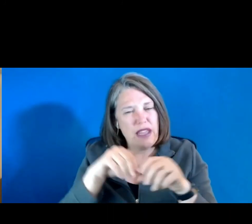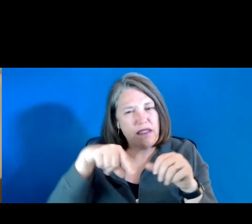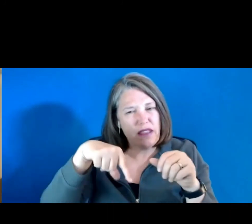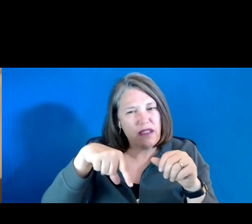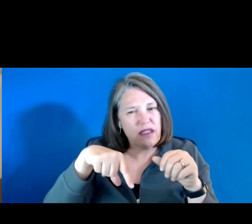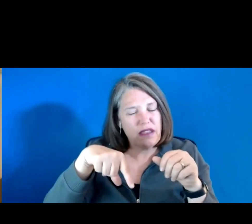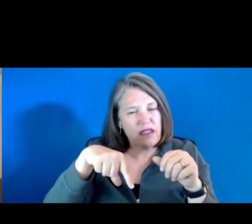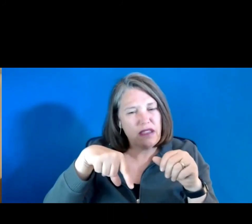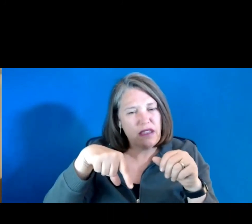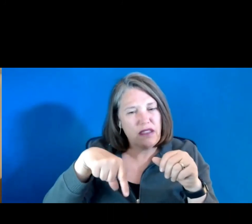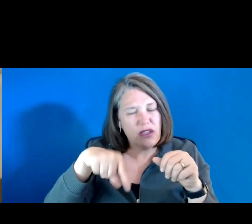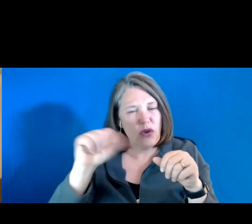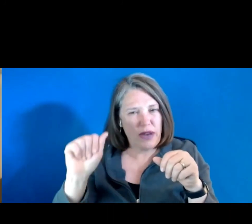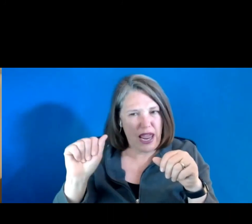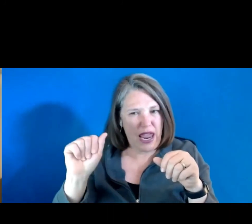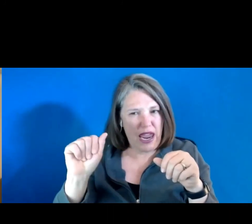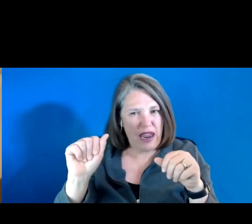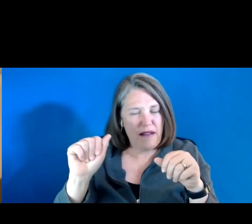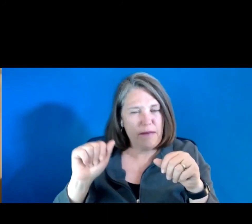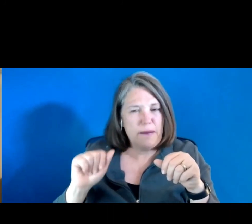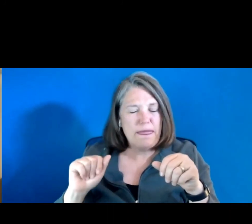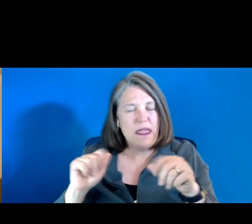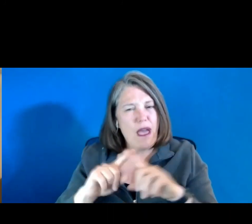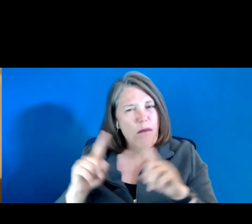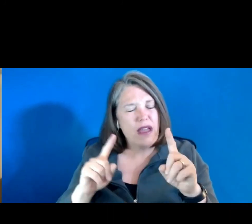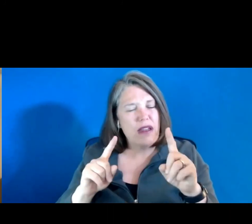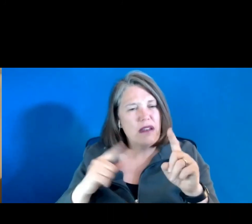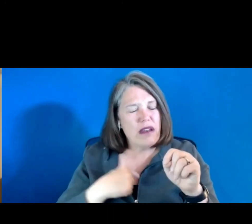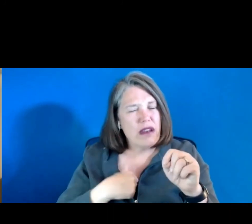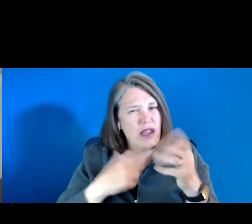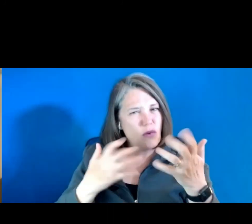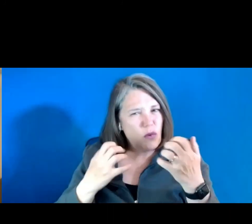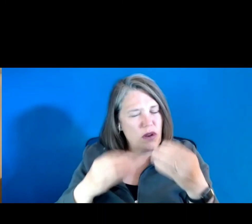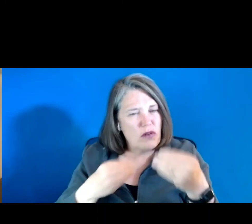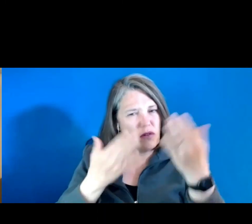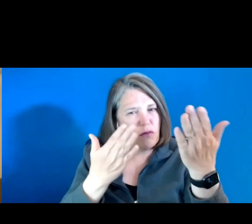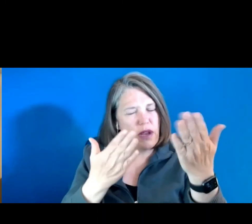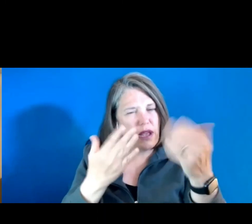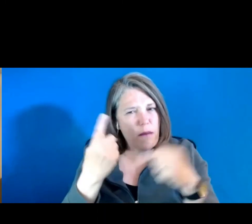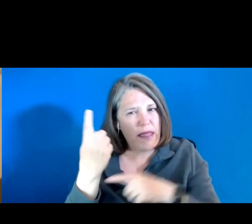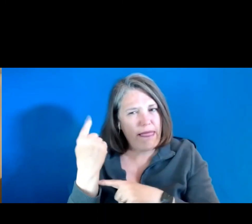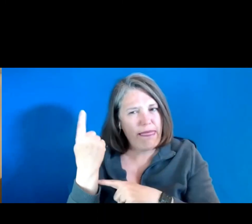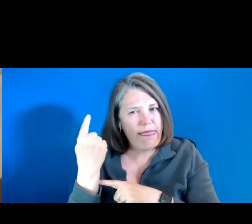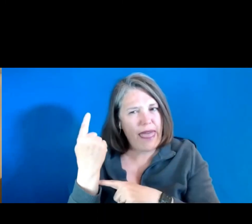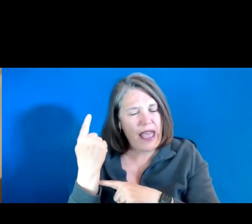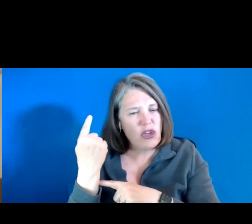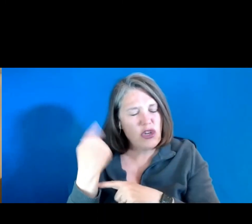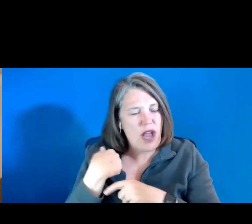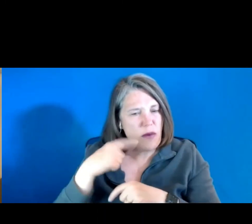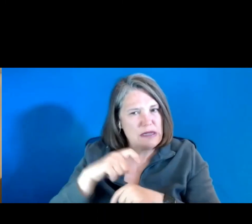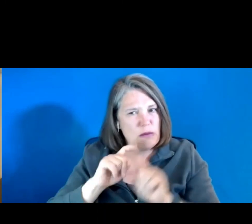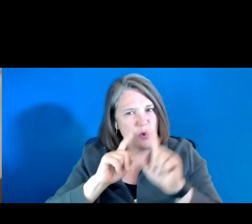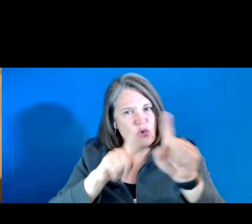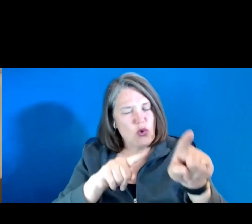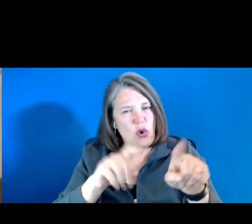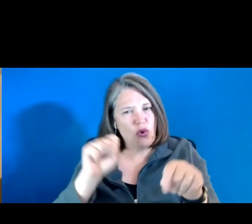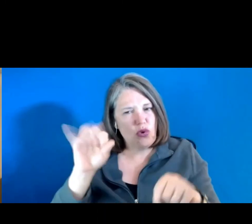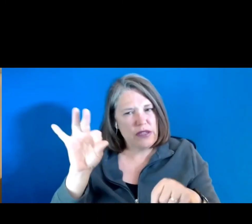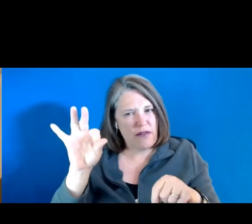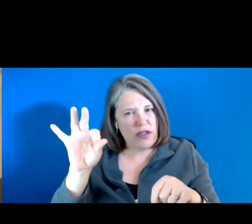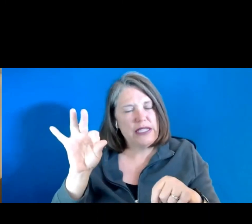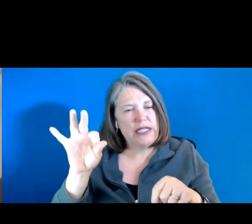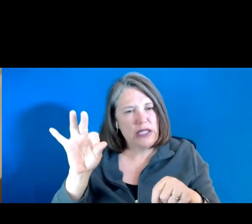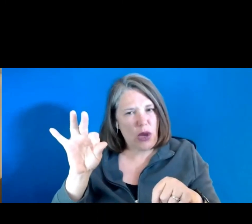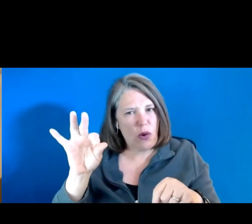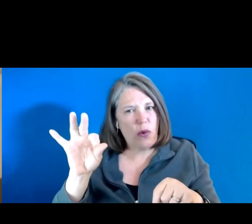in the, you know, in the, in the question format, but I just bring up, um, last year, I was to go to the San Francisco, um,